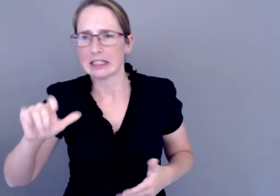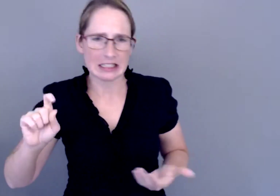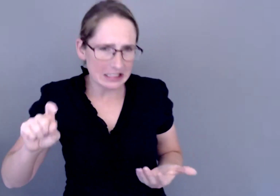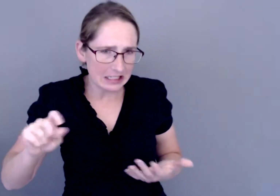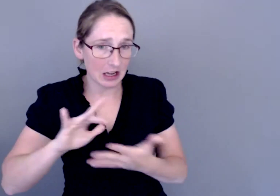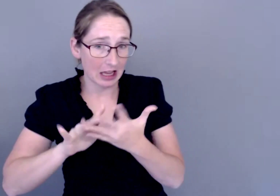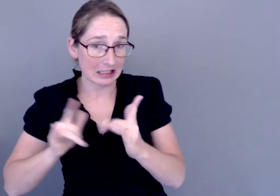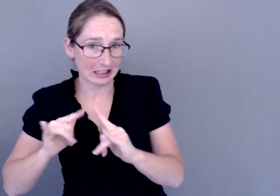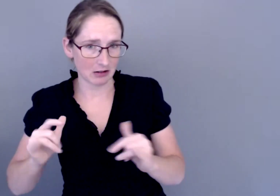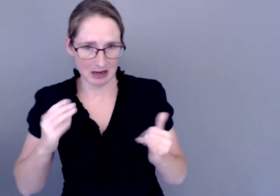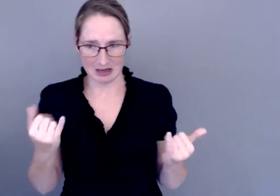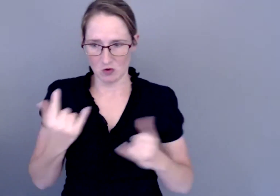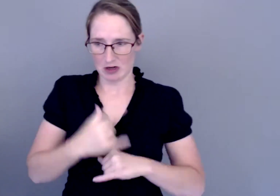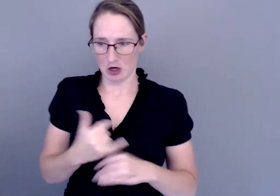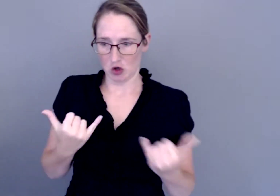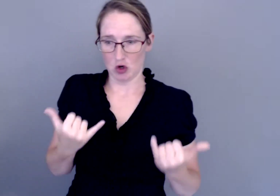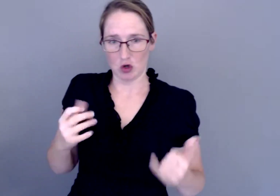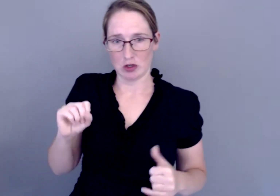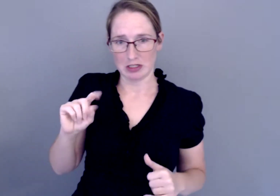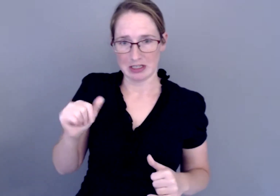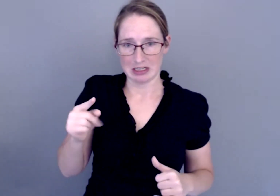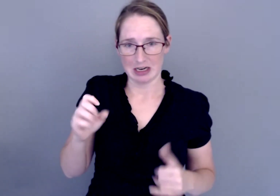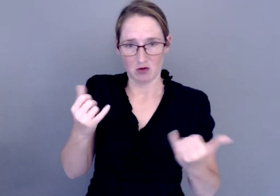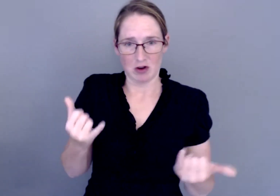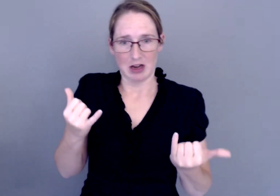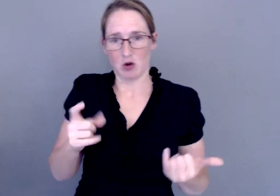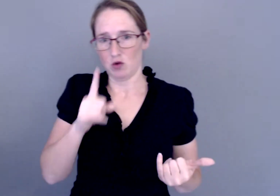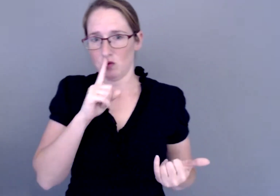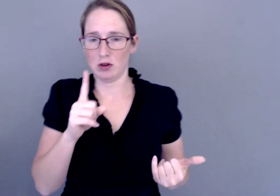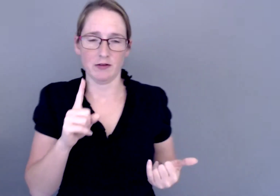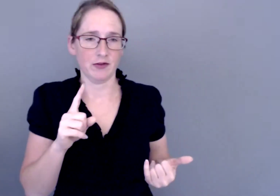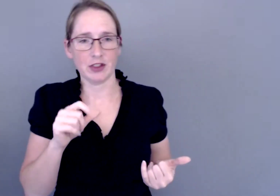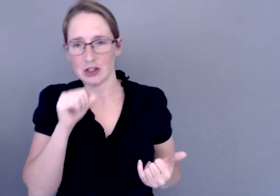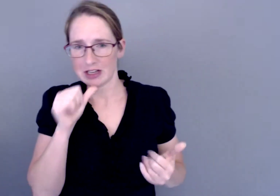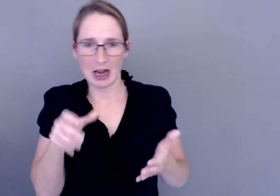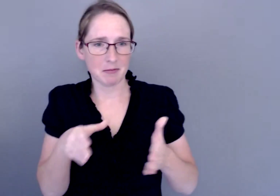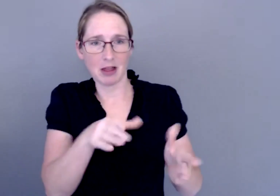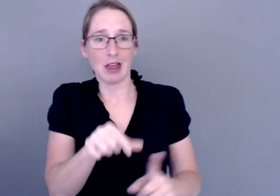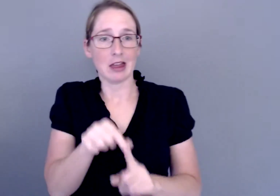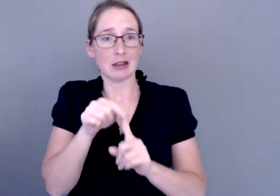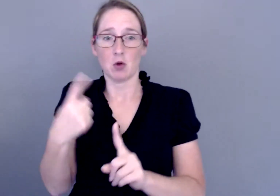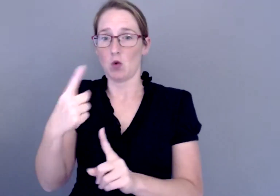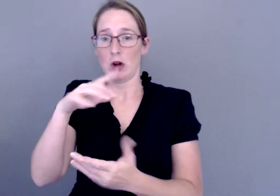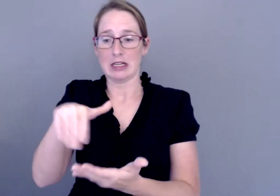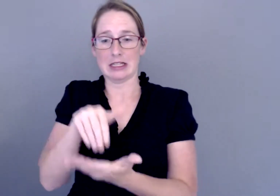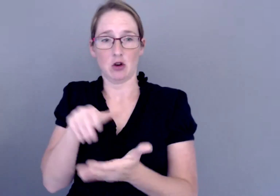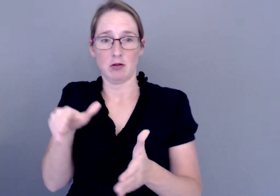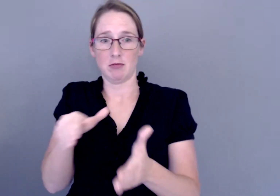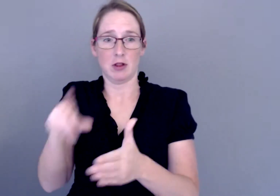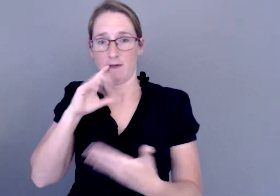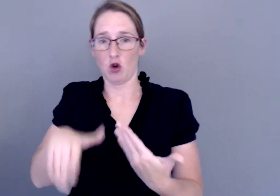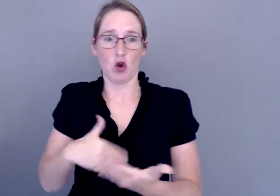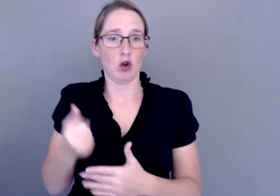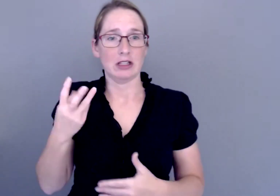in today's current state, there isn't a pathway other than one central pathway for all